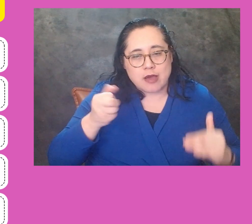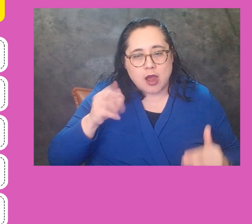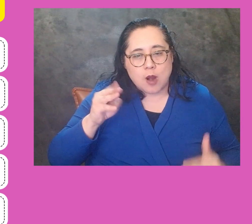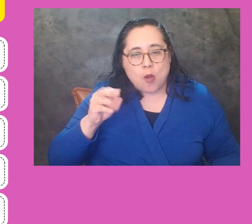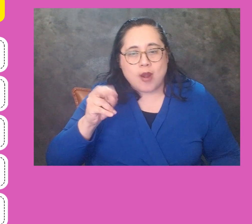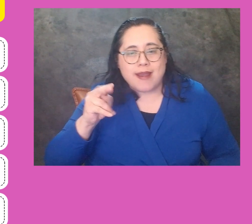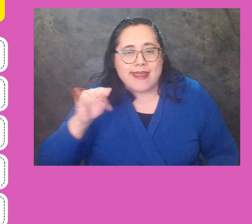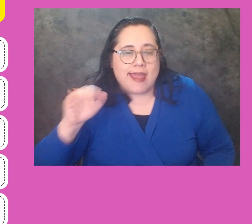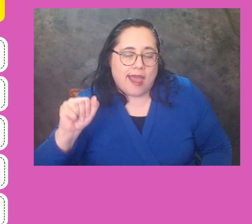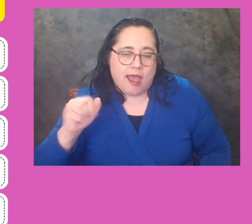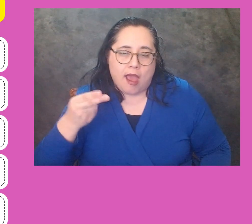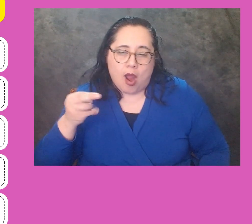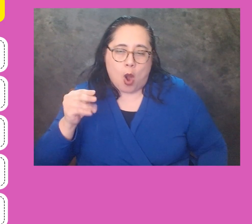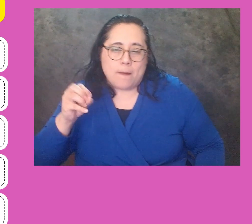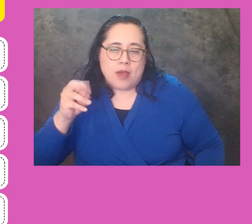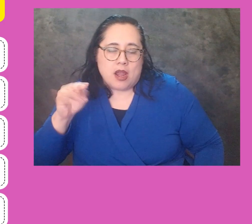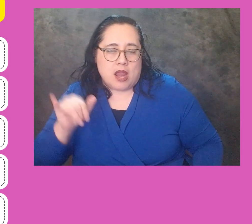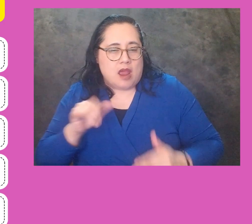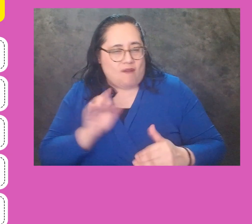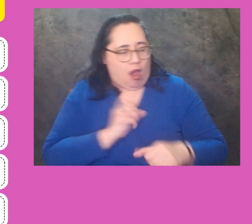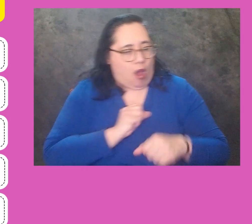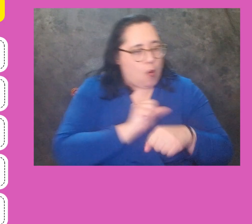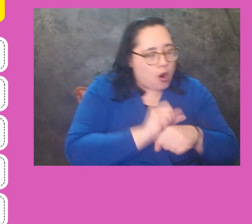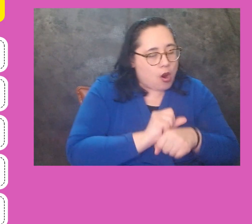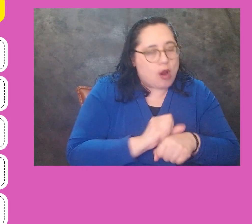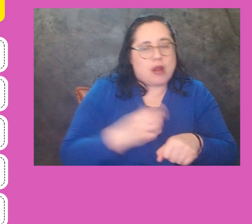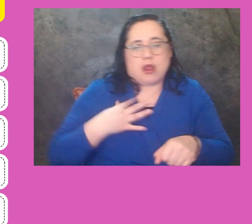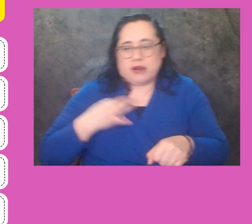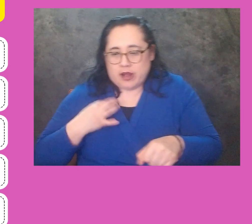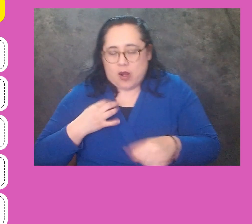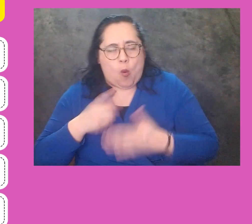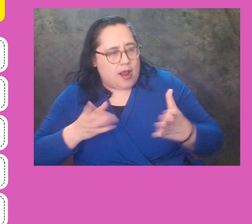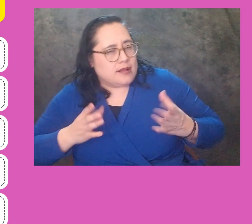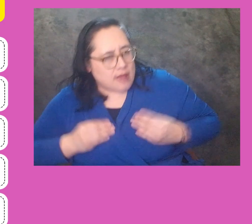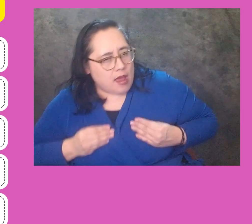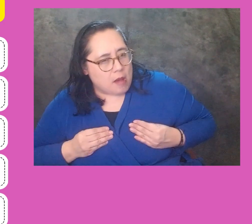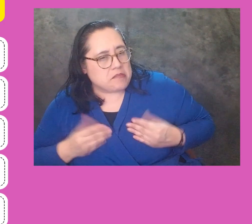and balance in the work that we do, including volunteer work.